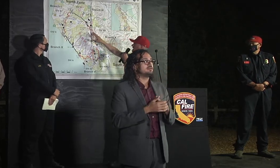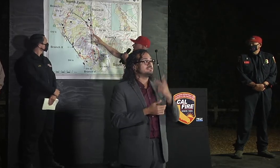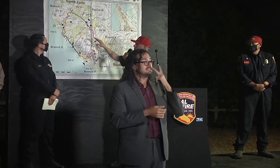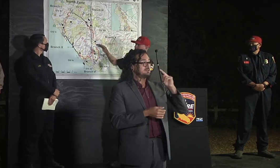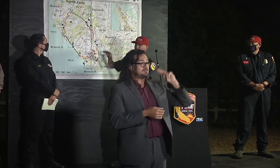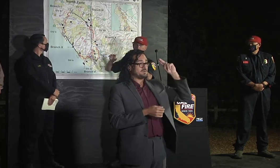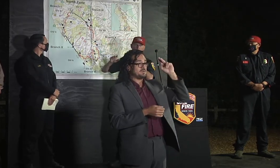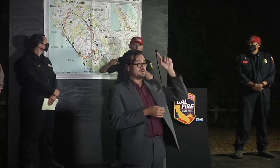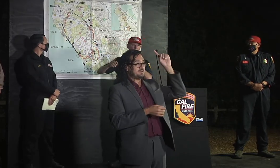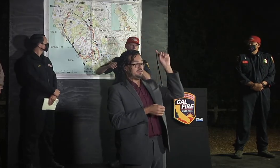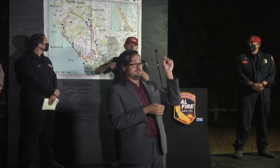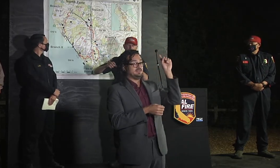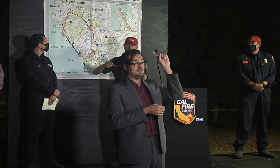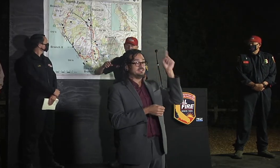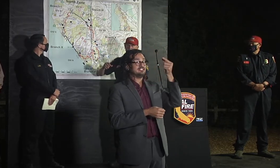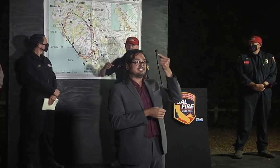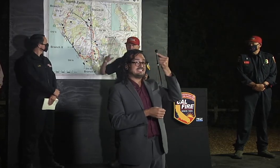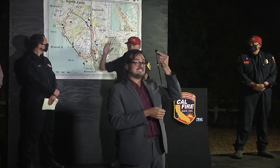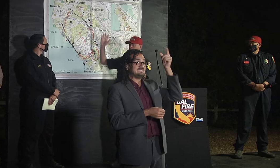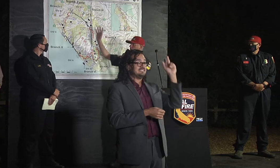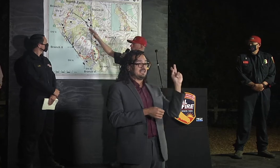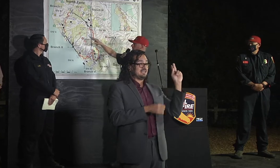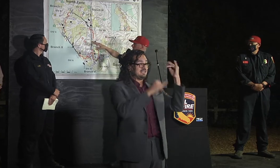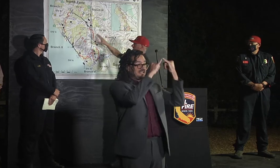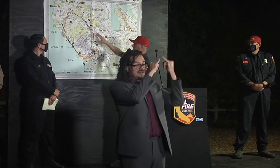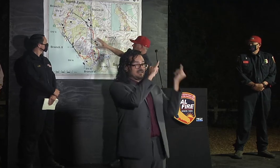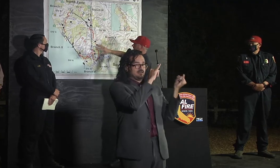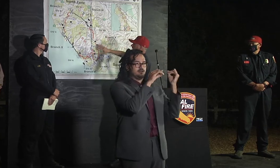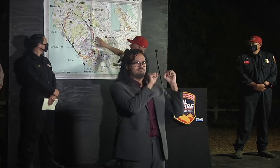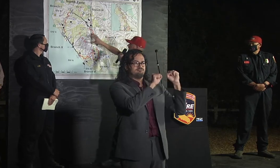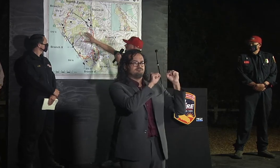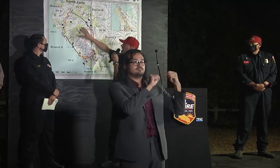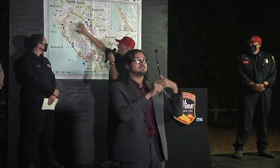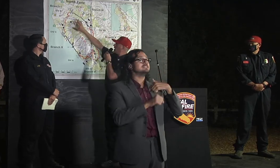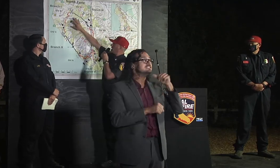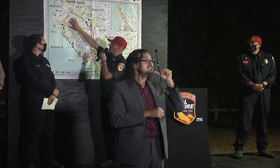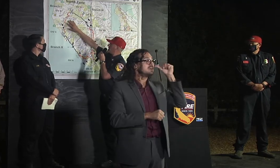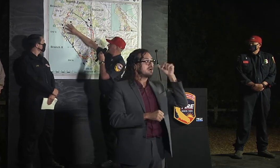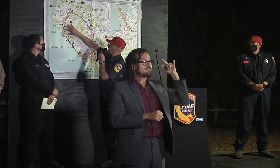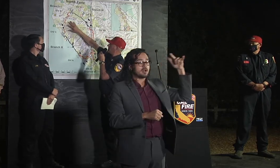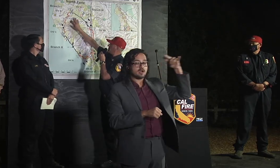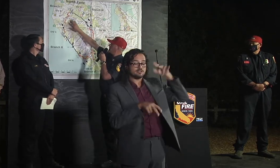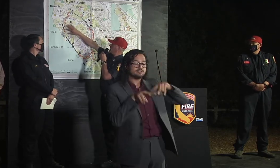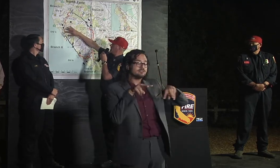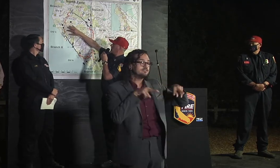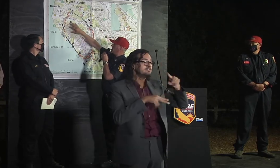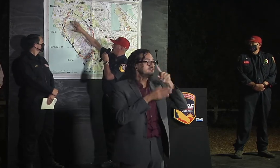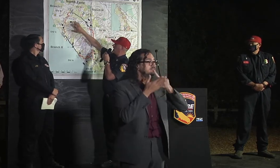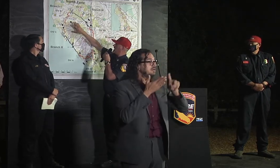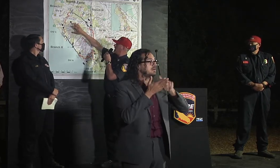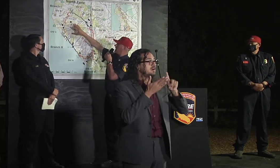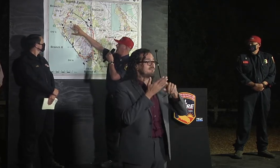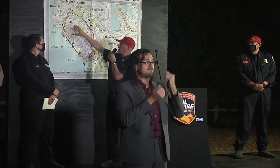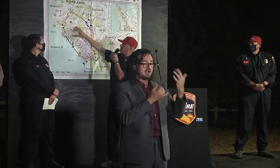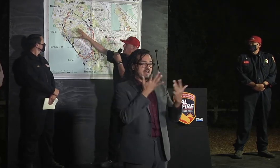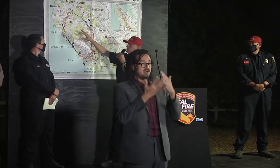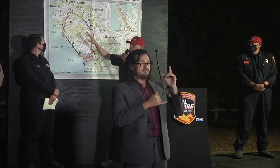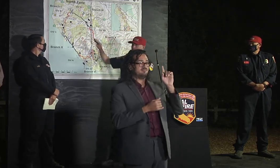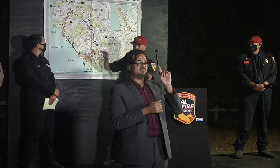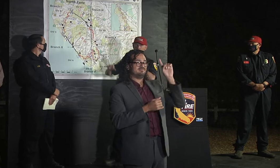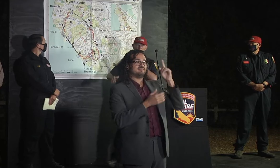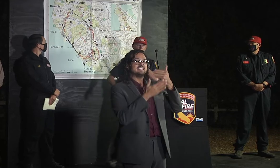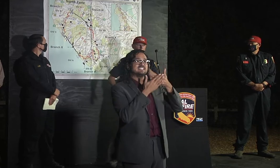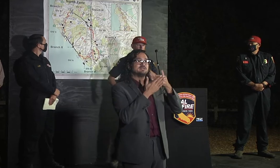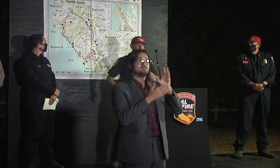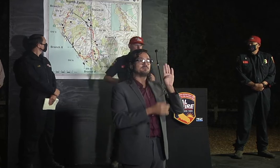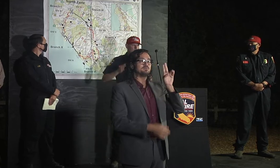Gulf and Kilo. Was able to fly late yesterday afternoon, get a good look at the entire fire. Up in the Butano Colony, a lot of challenges